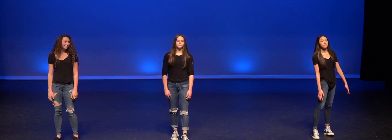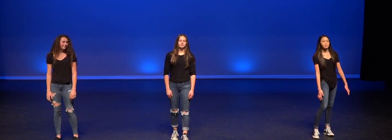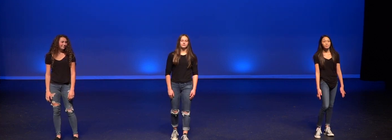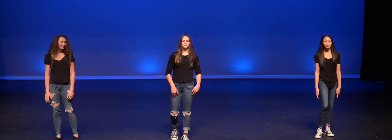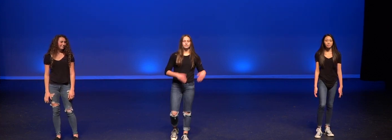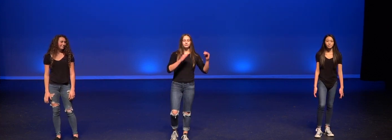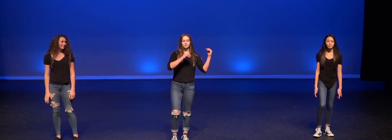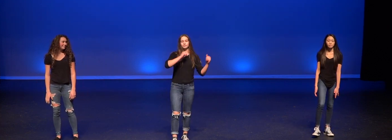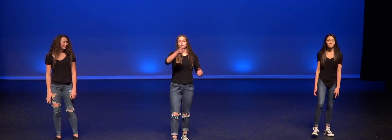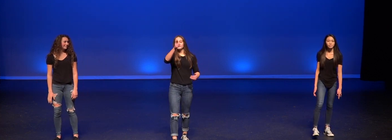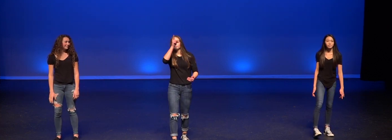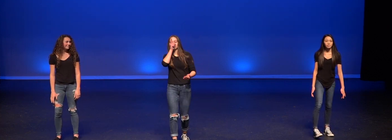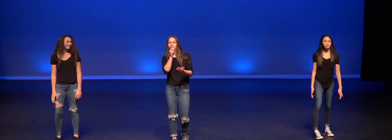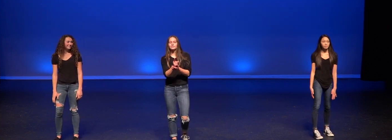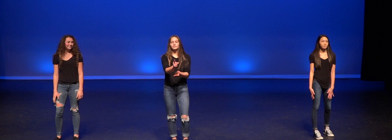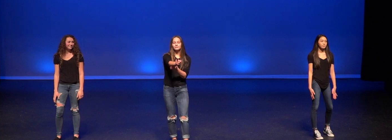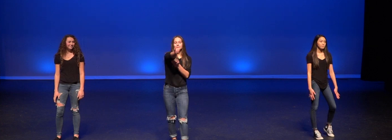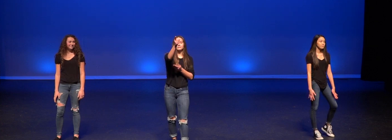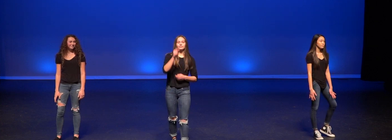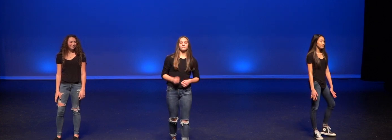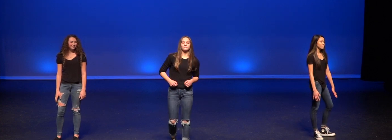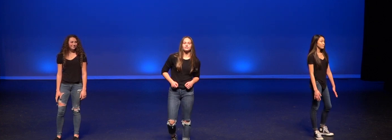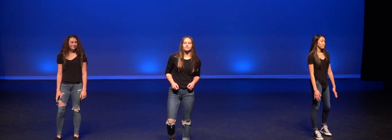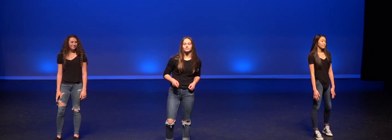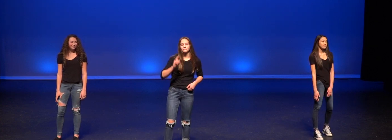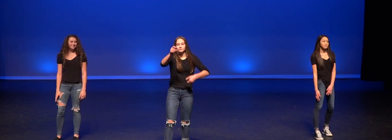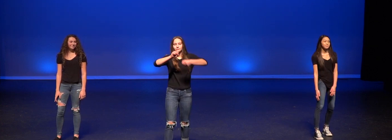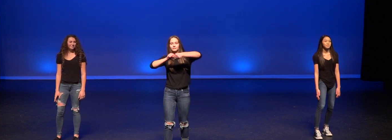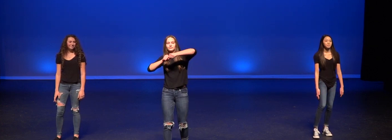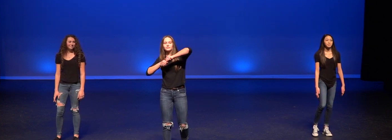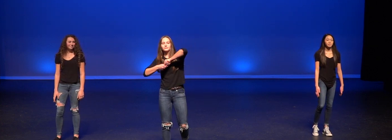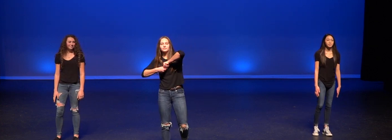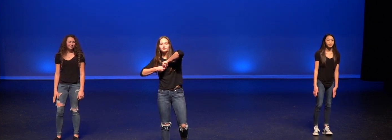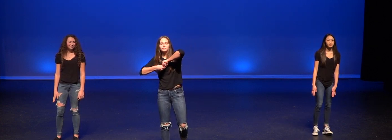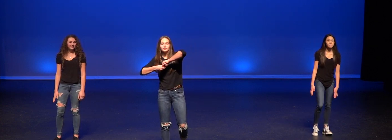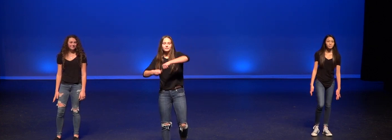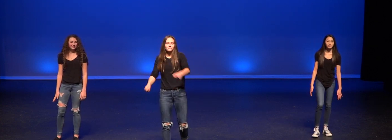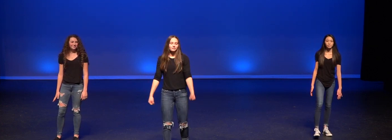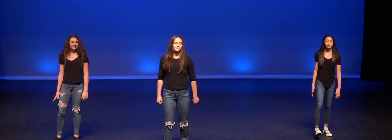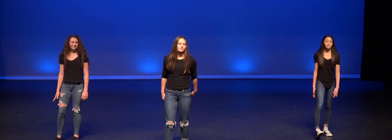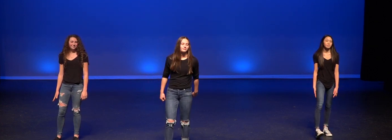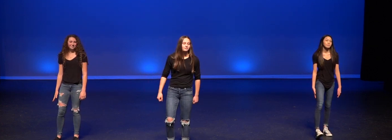I hope that you fall in love and it hurts so badly.